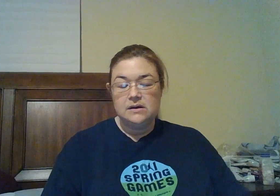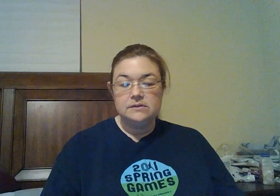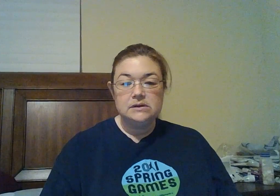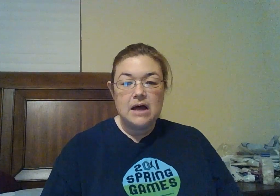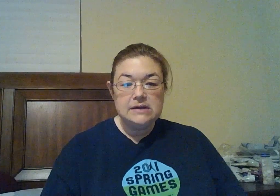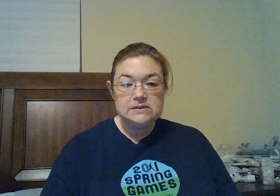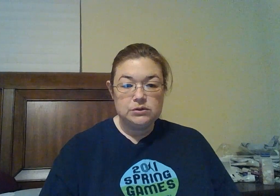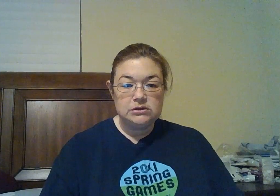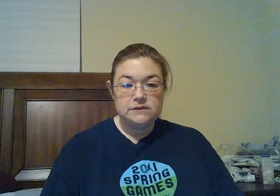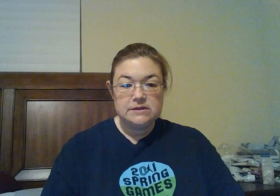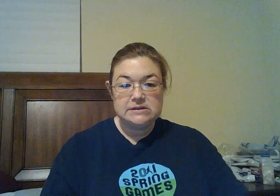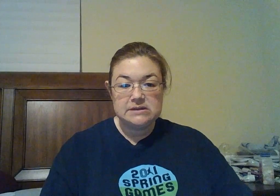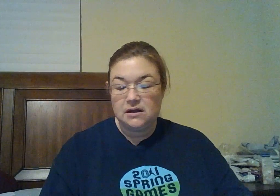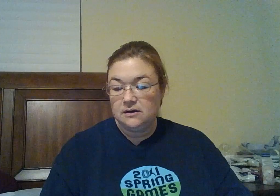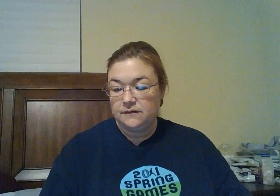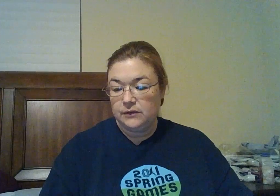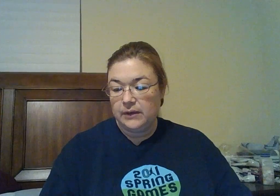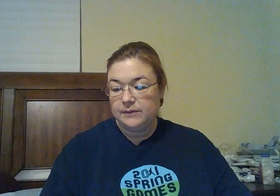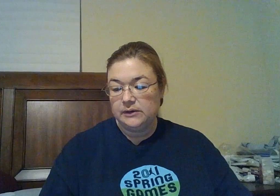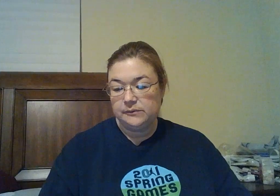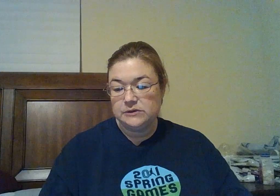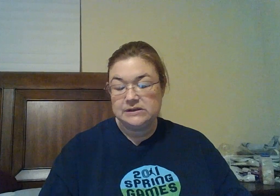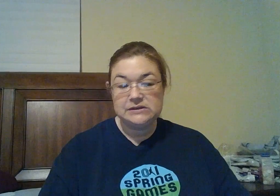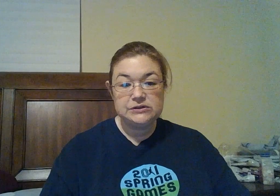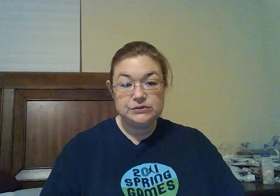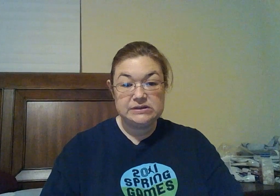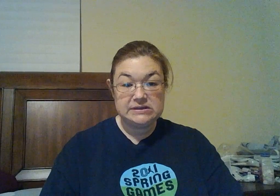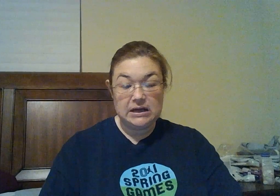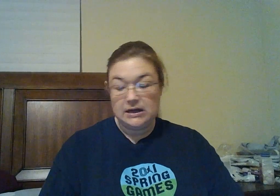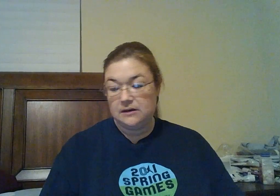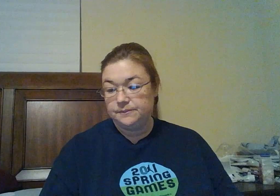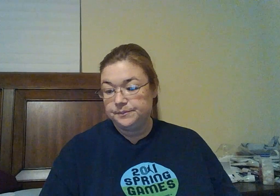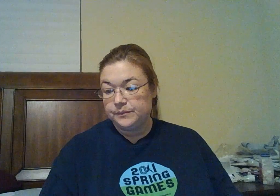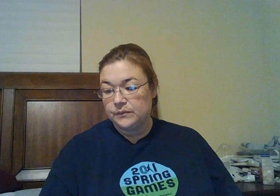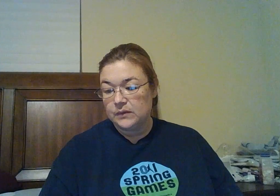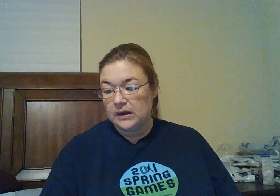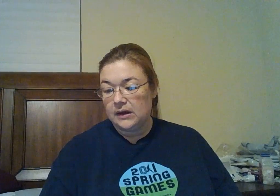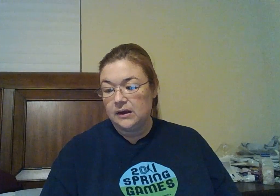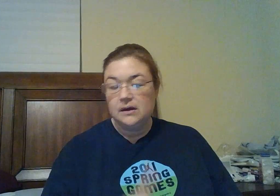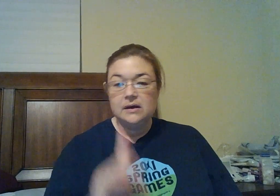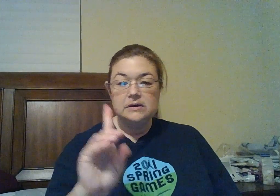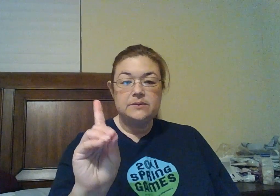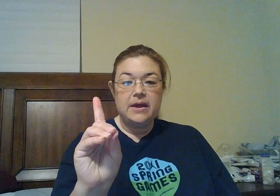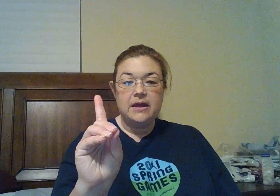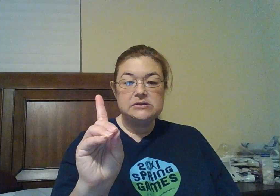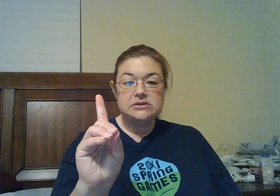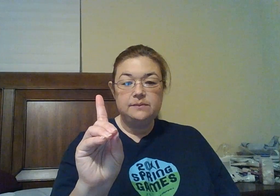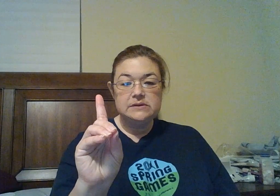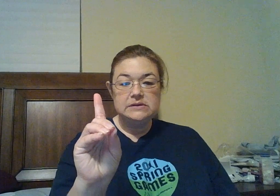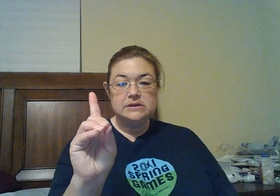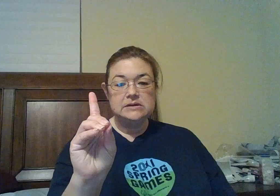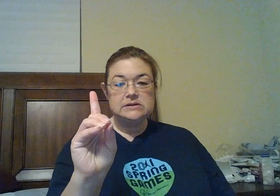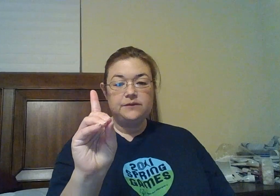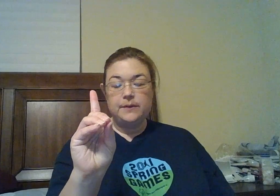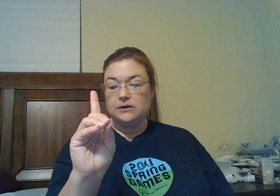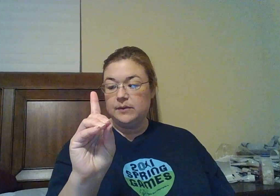The last word for this set of vocabulary words is to design. Okay, so my hand shape is this for my dominant